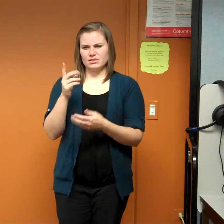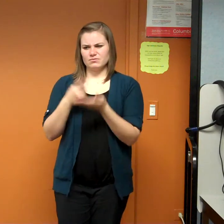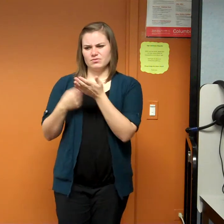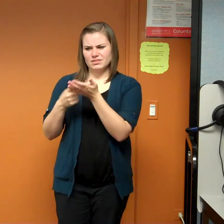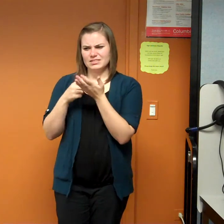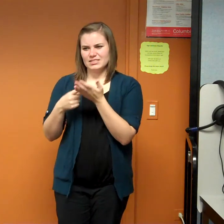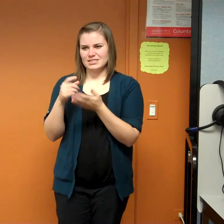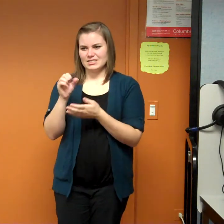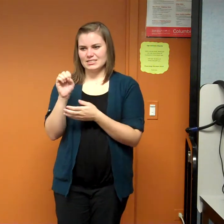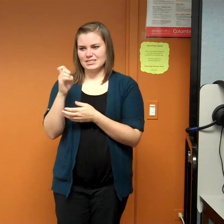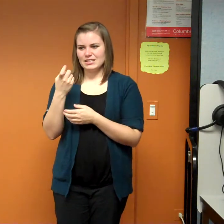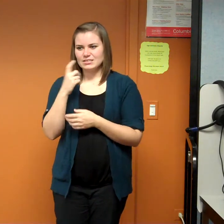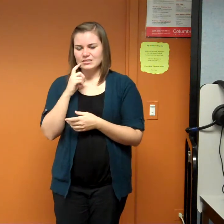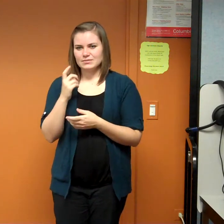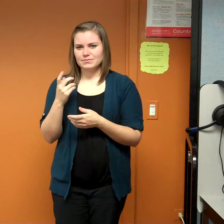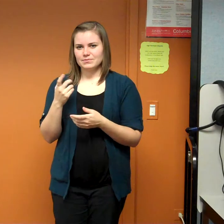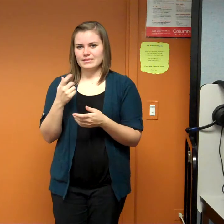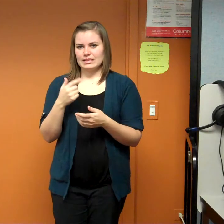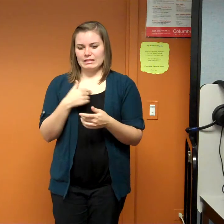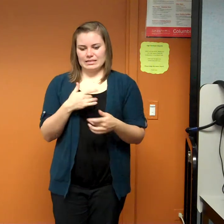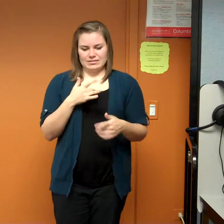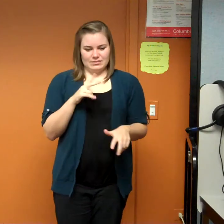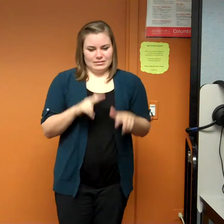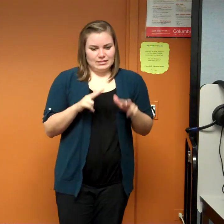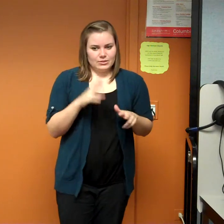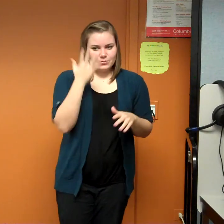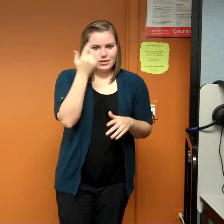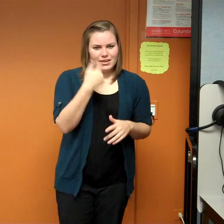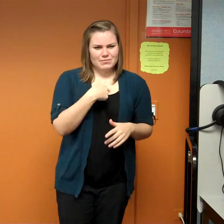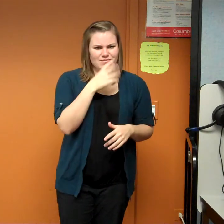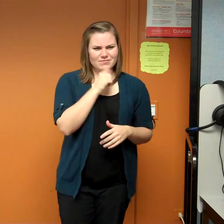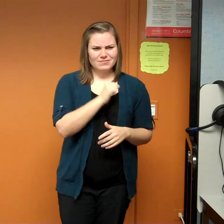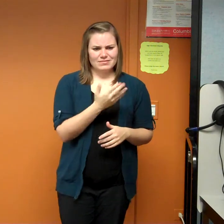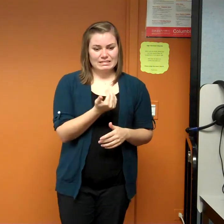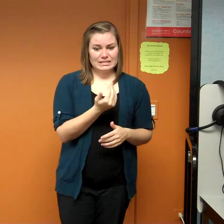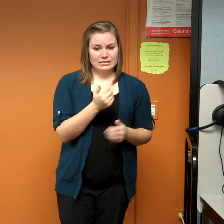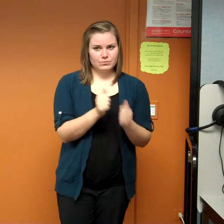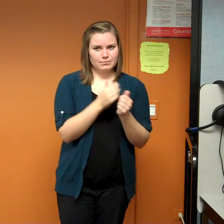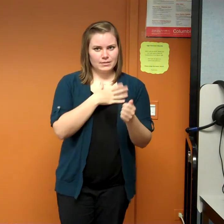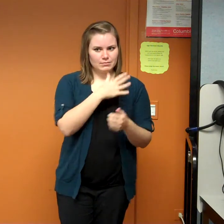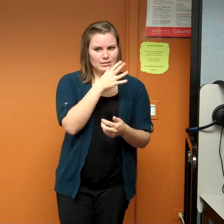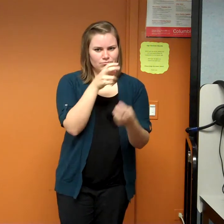mom and listening to this couple's conversation, and that was pretty funny.